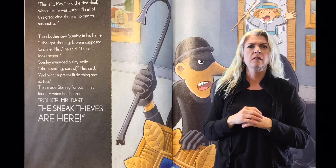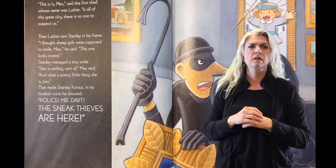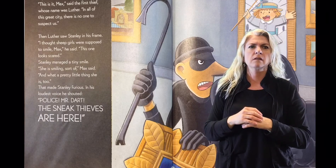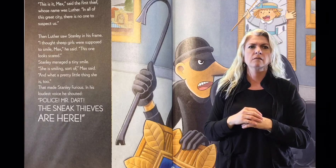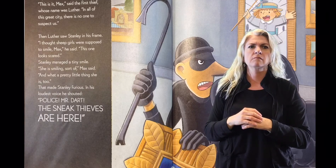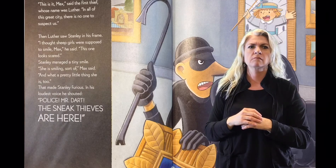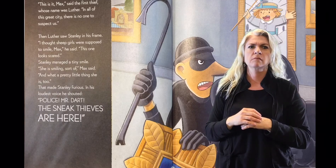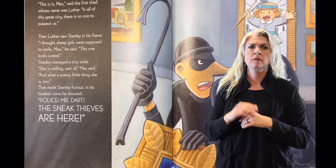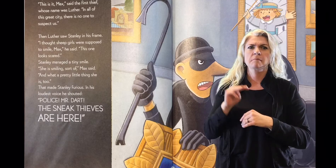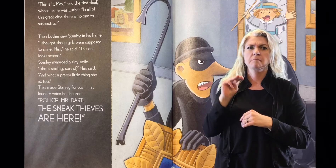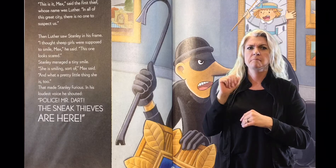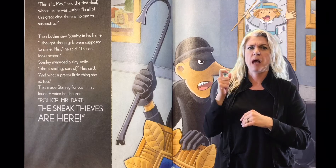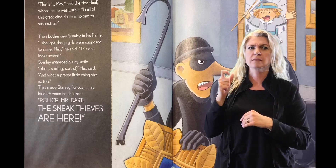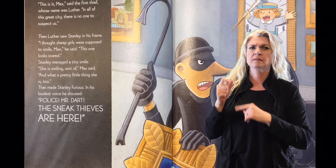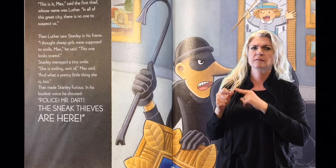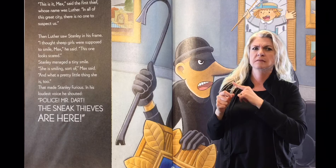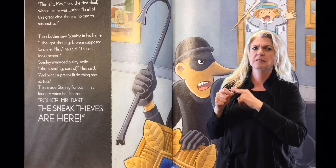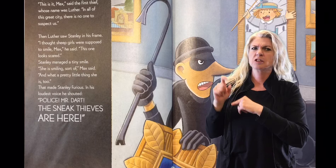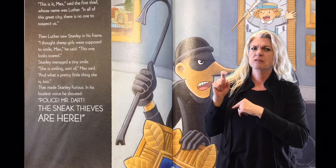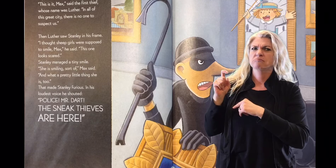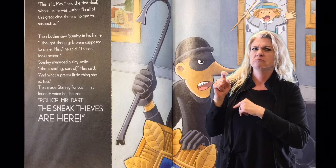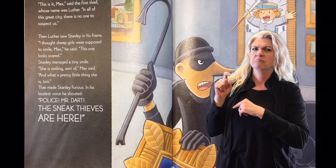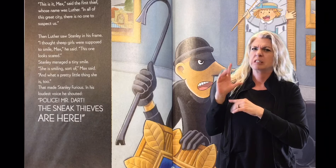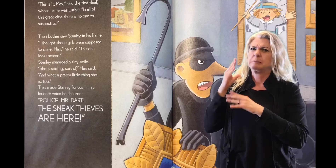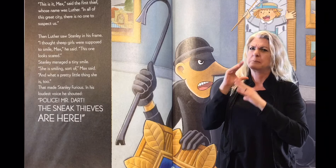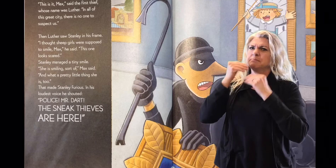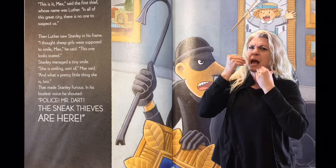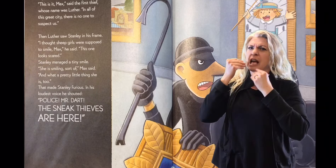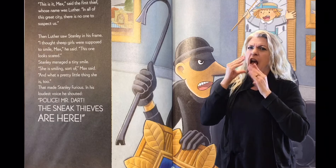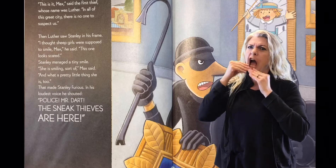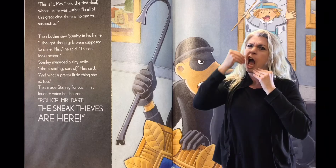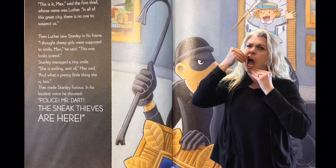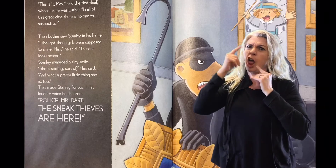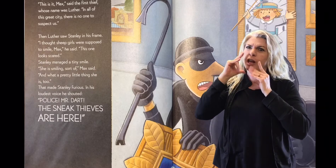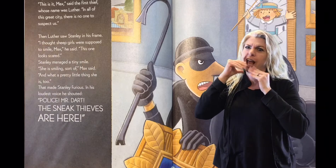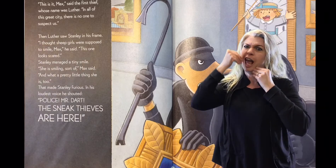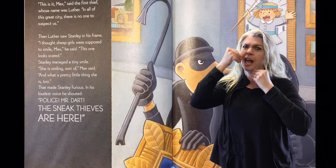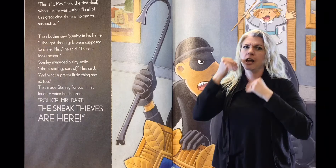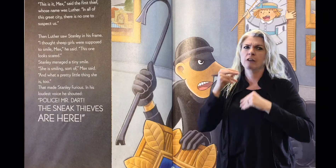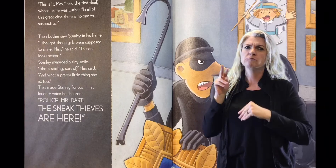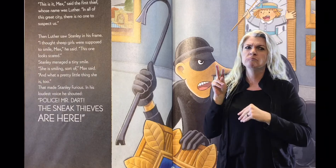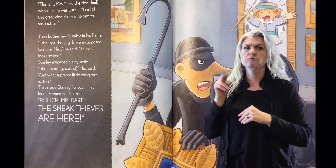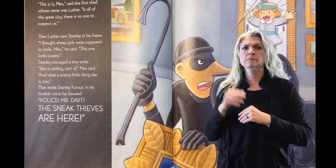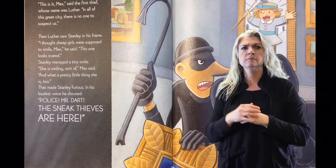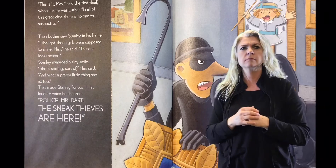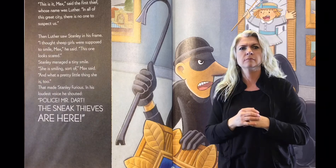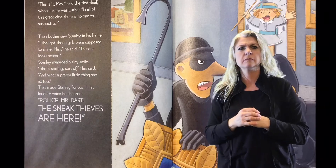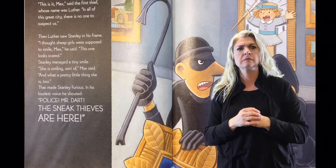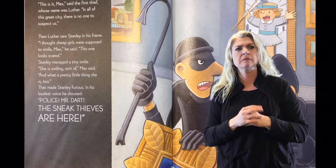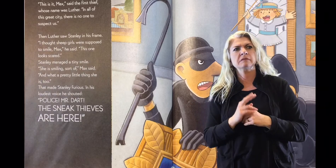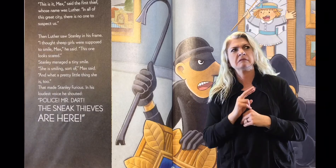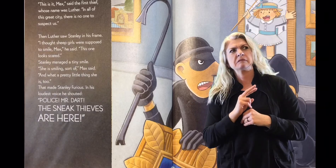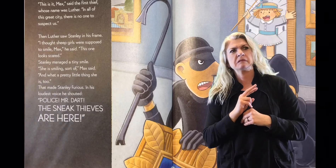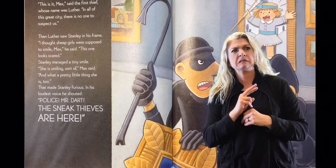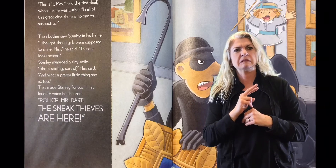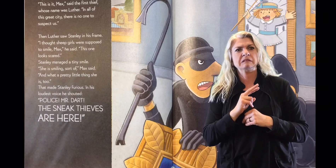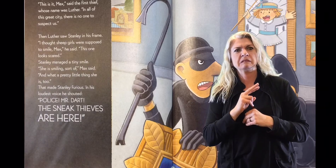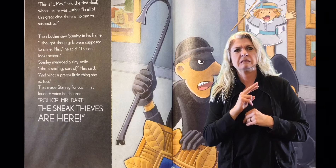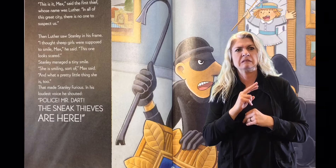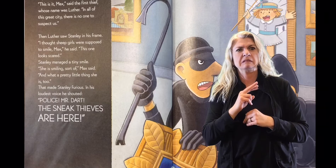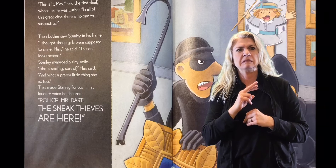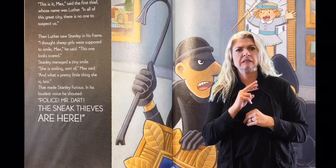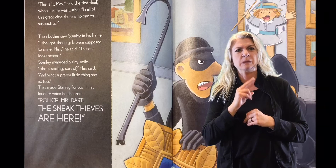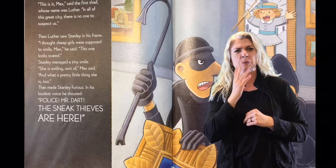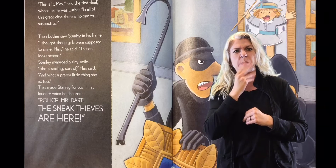scared." Stanley managed a tiny smile. "She is smiling, sort of," Max said. "And what a